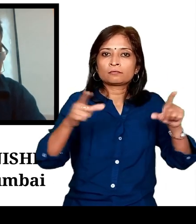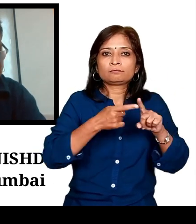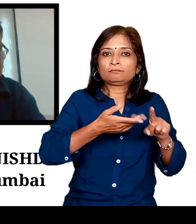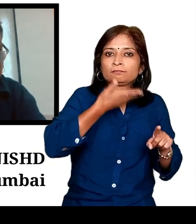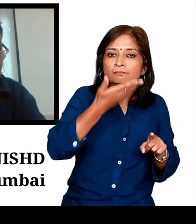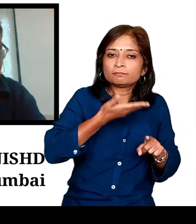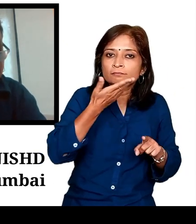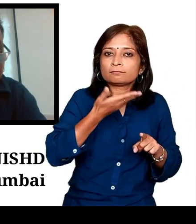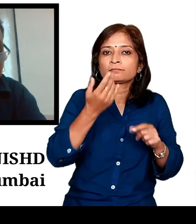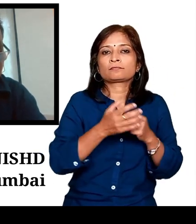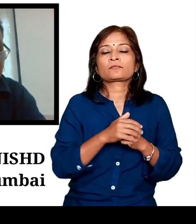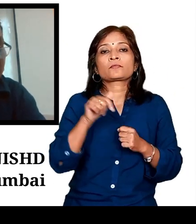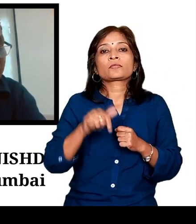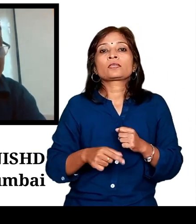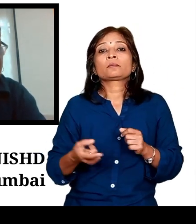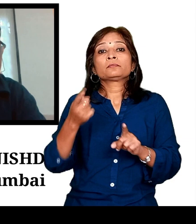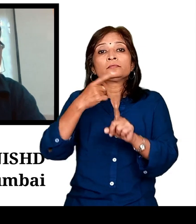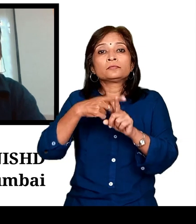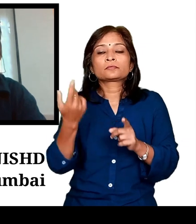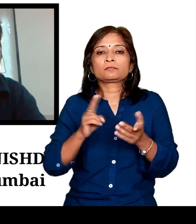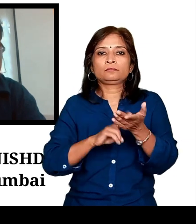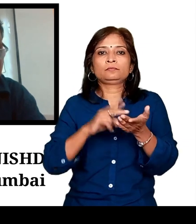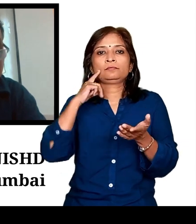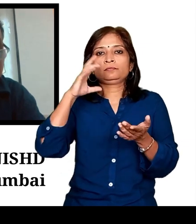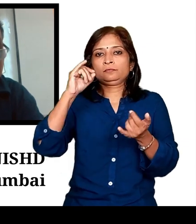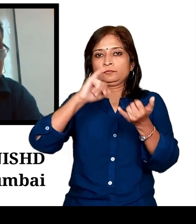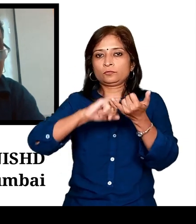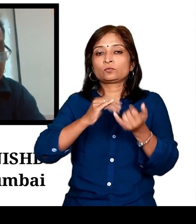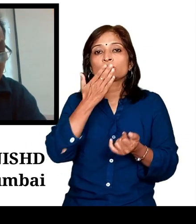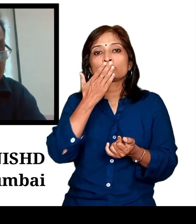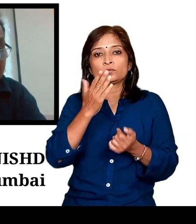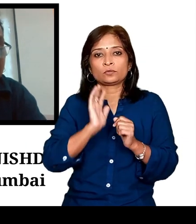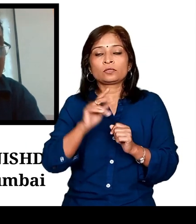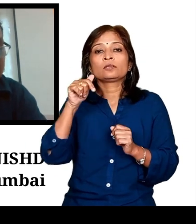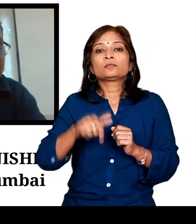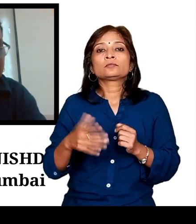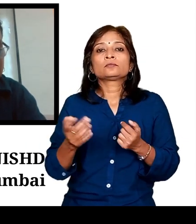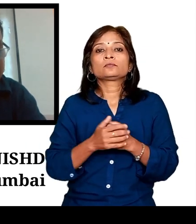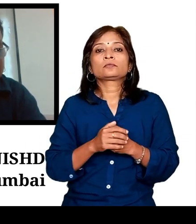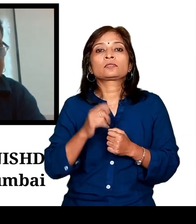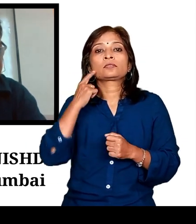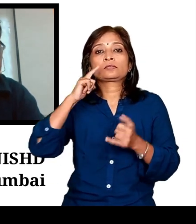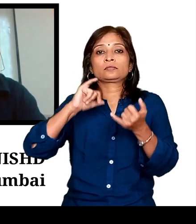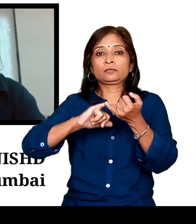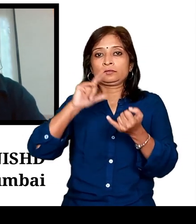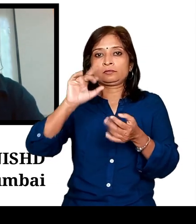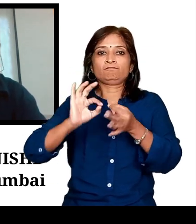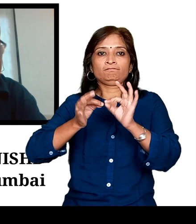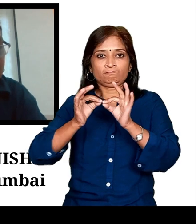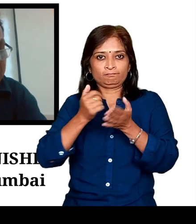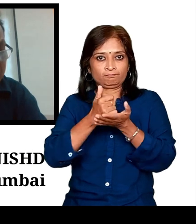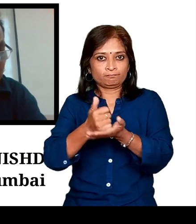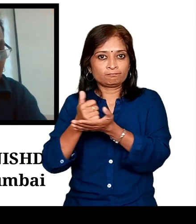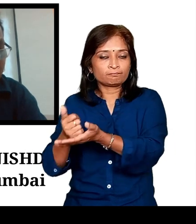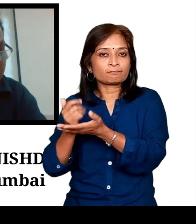we provide we also provide the national open schooling We have center and then ISL interpreter